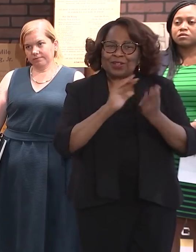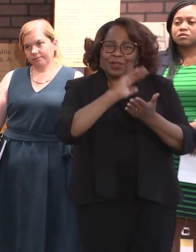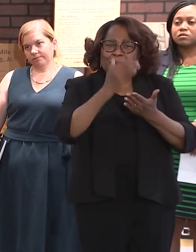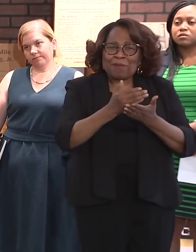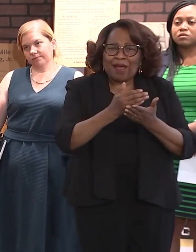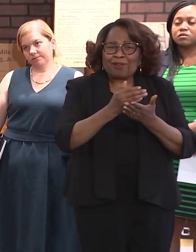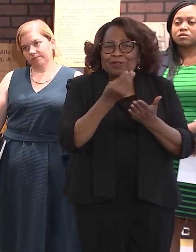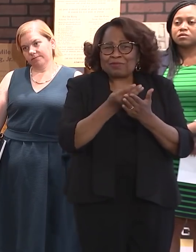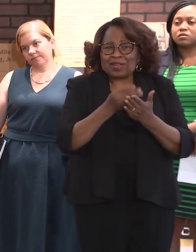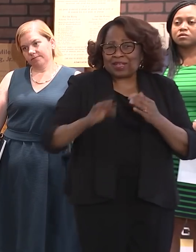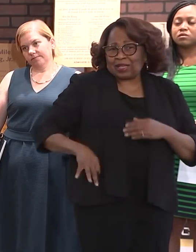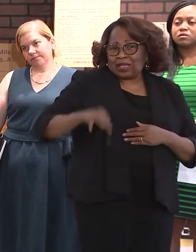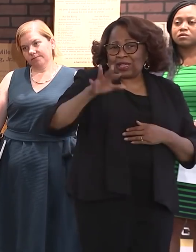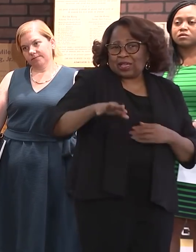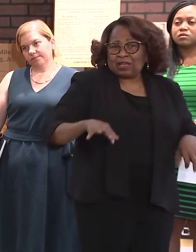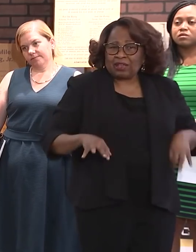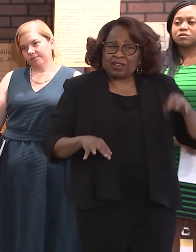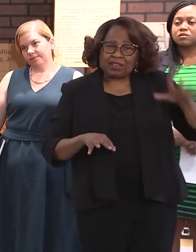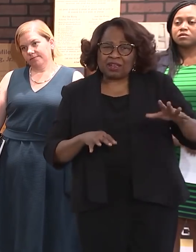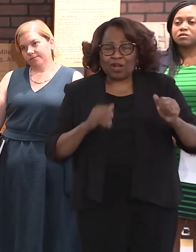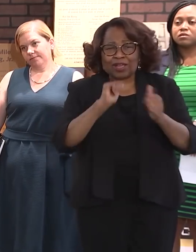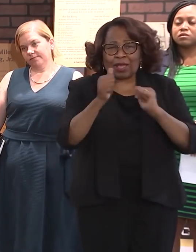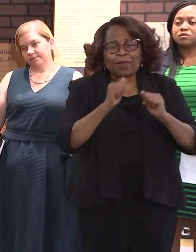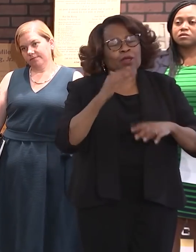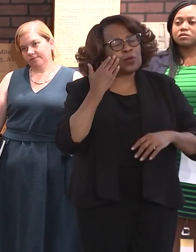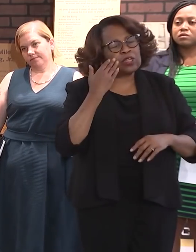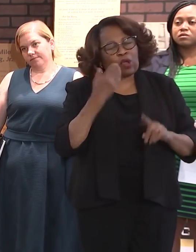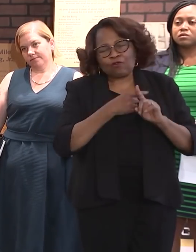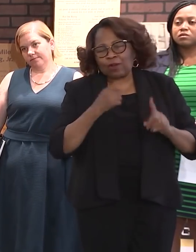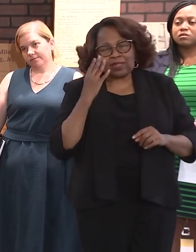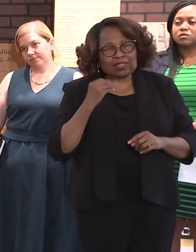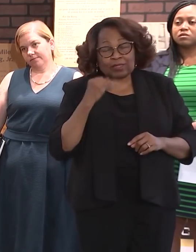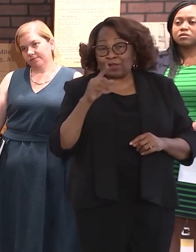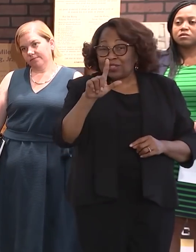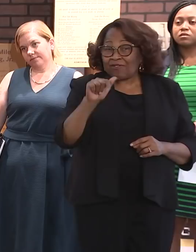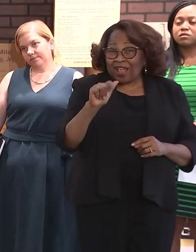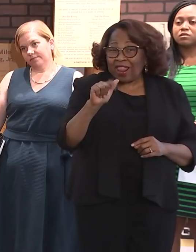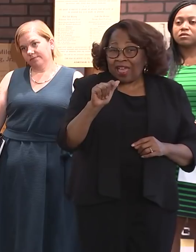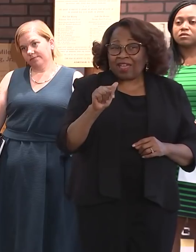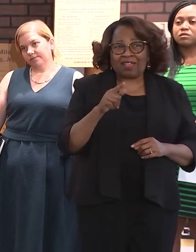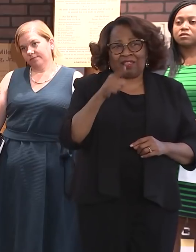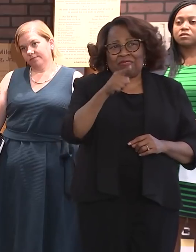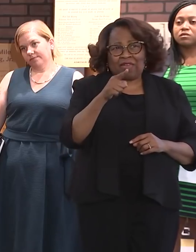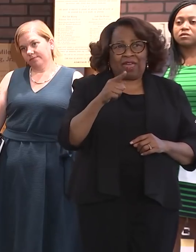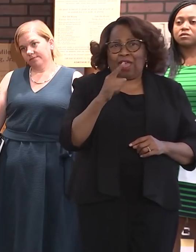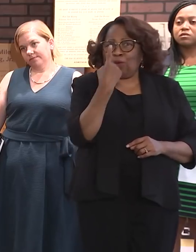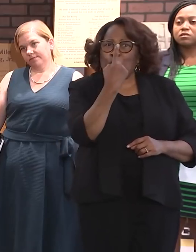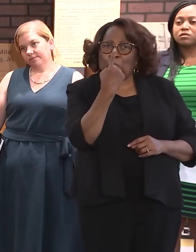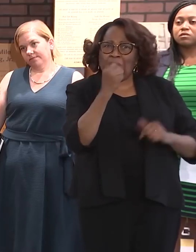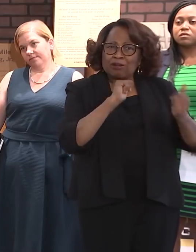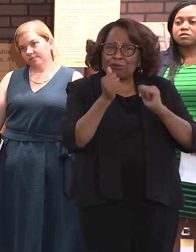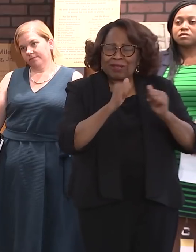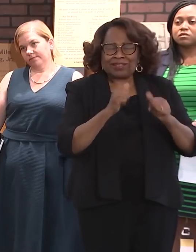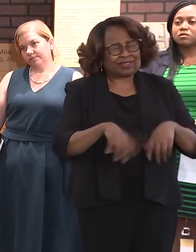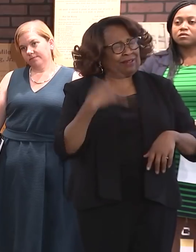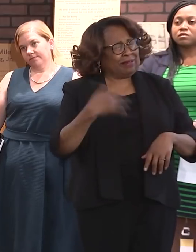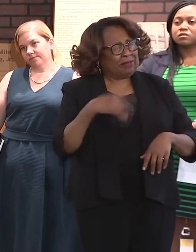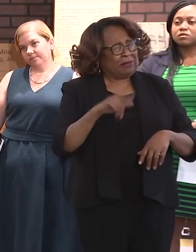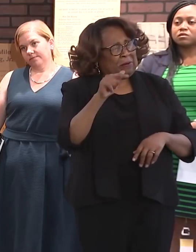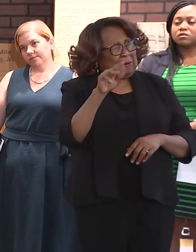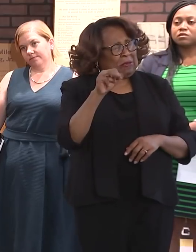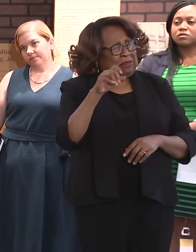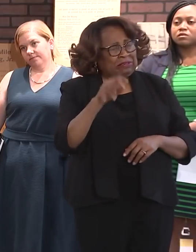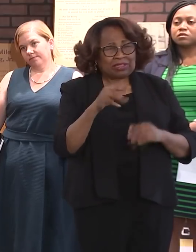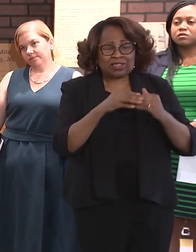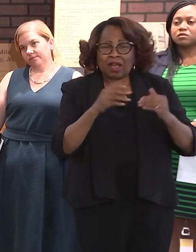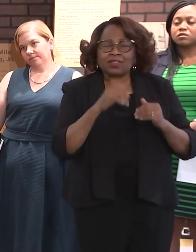that can be spent on a single campaign. We know from the experience of LA there, a single race was $1 million. That doesn't